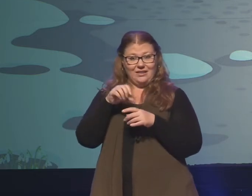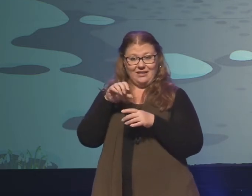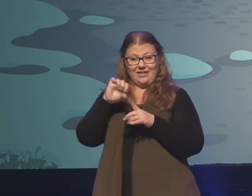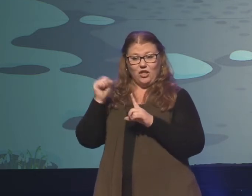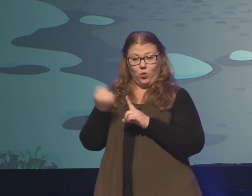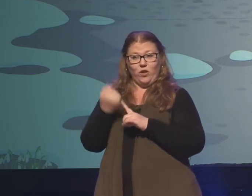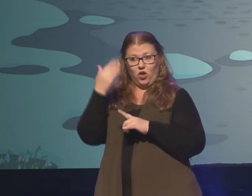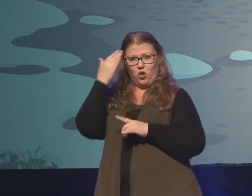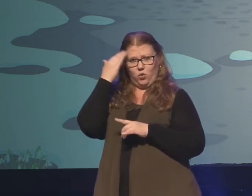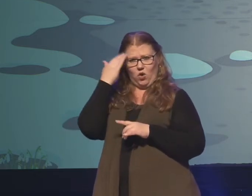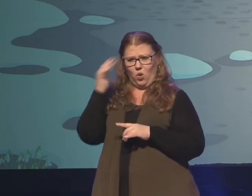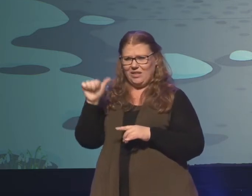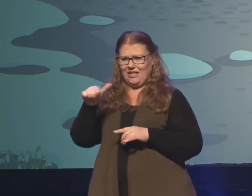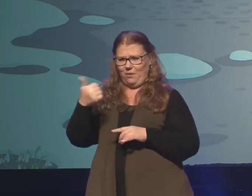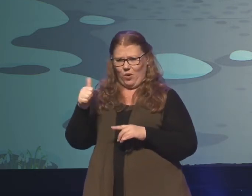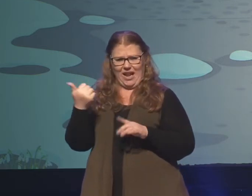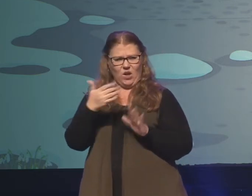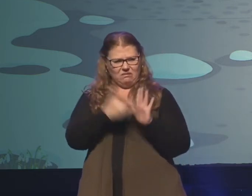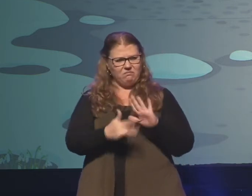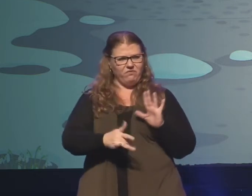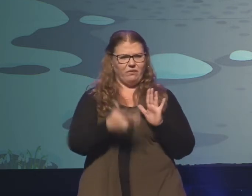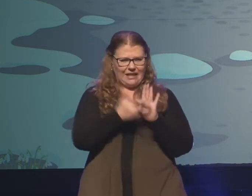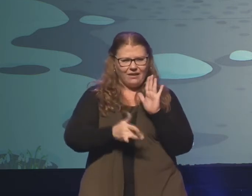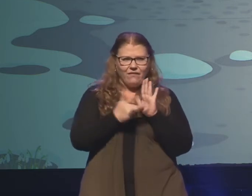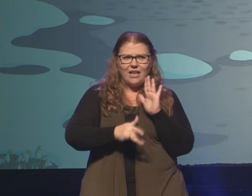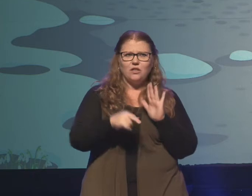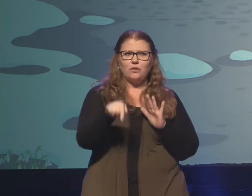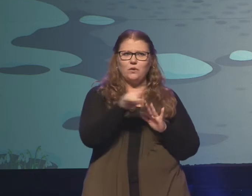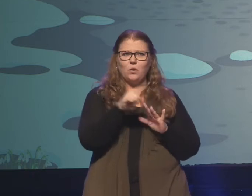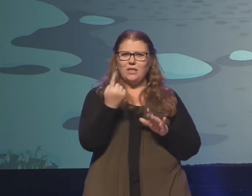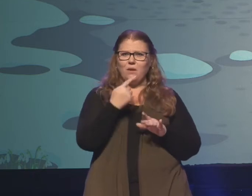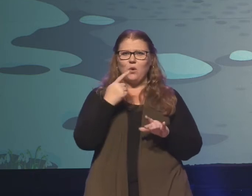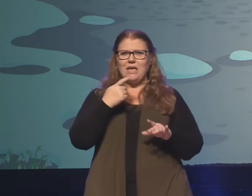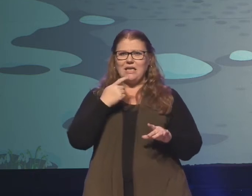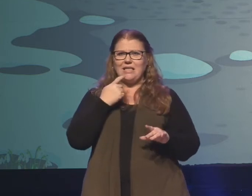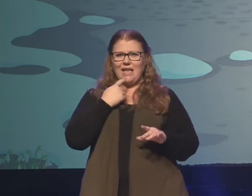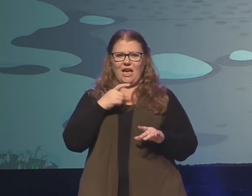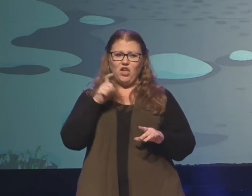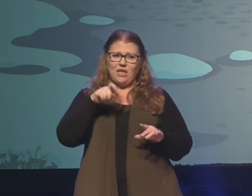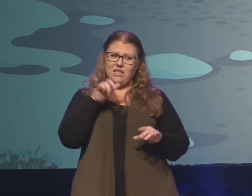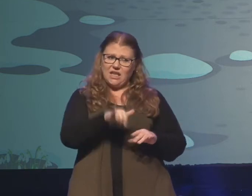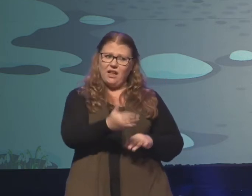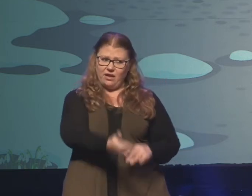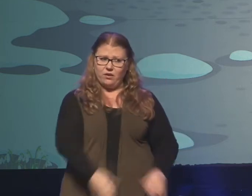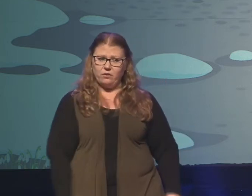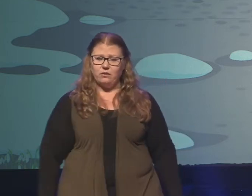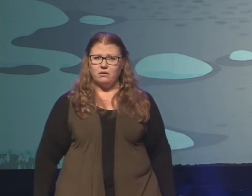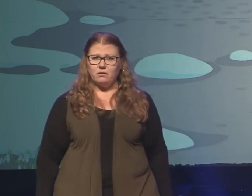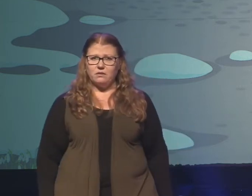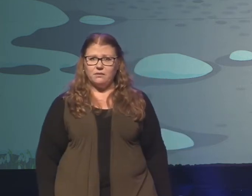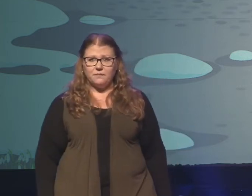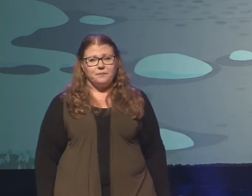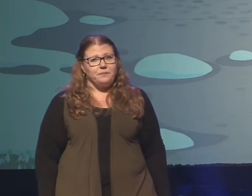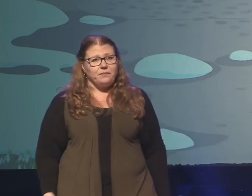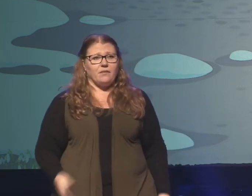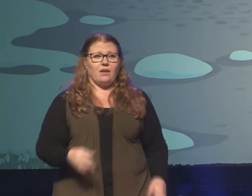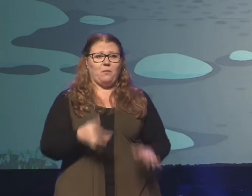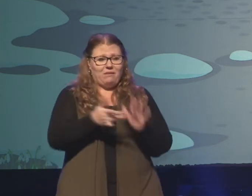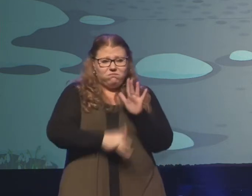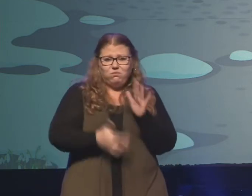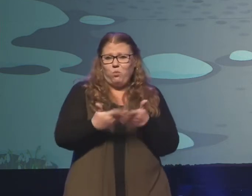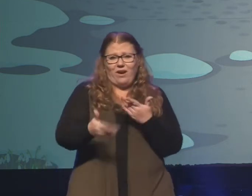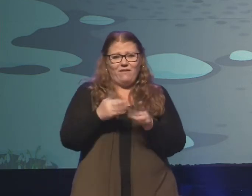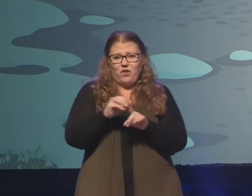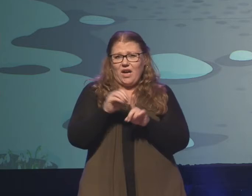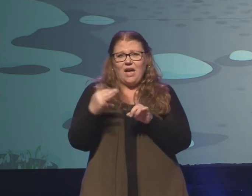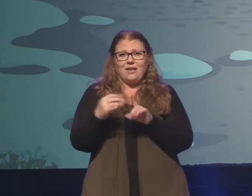used. You're being objectified, but somebody told you you have to stay being objectified. And you're being used in whatever context, but you were